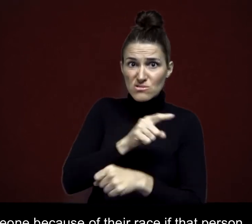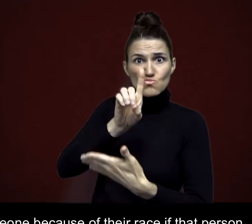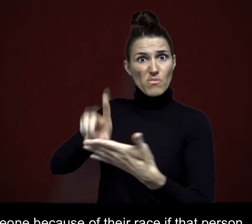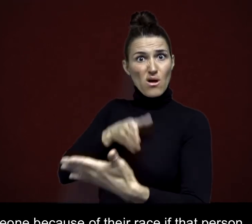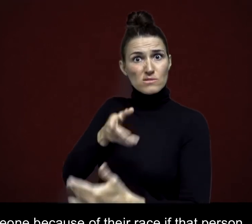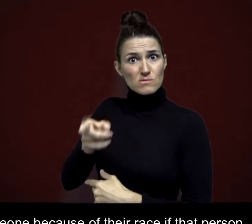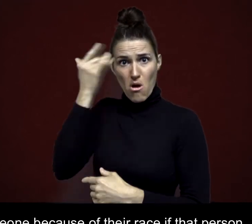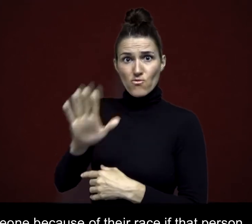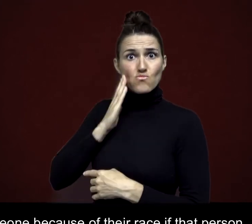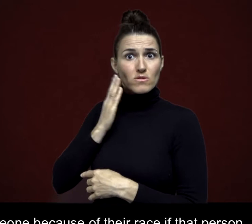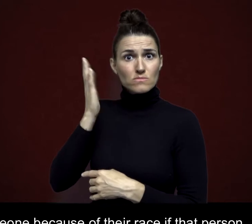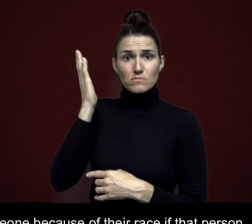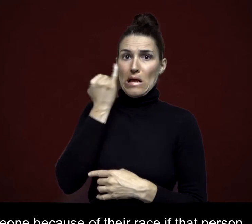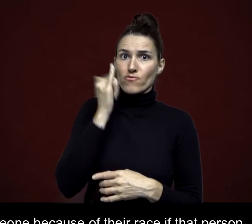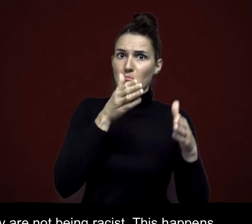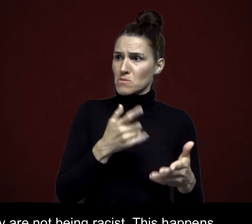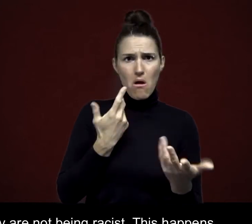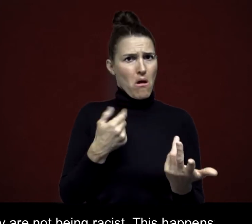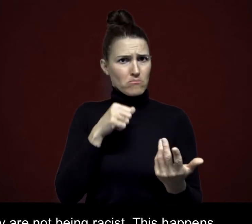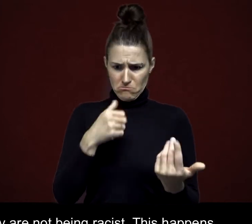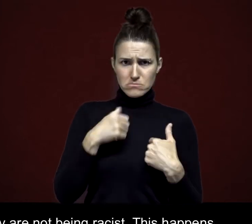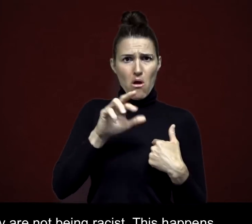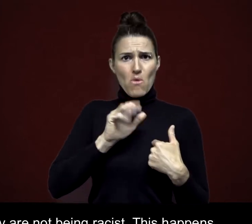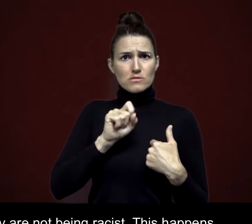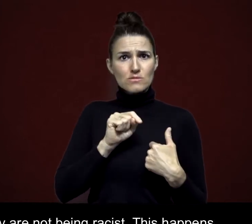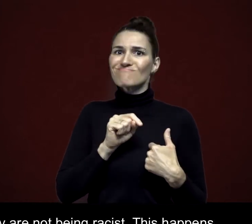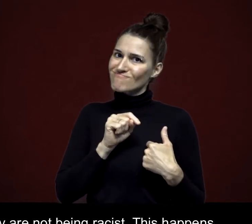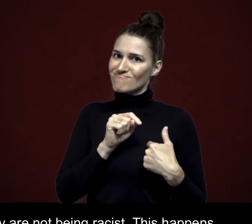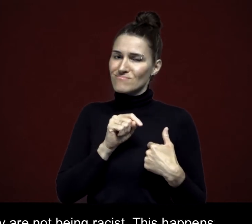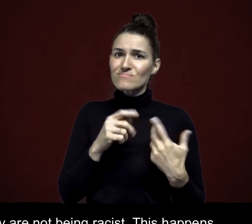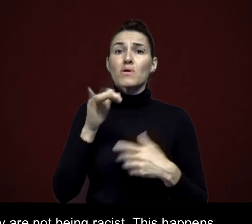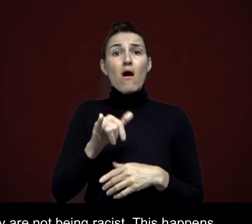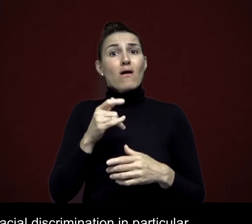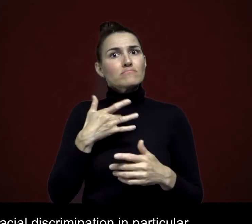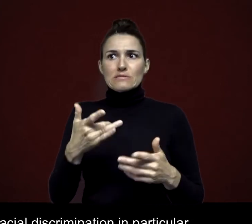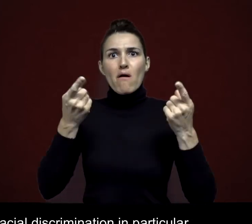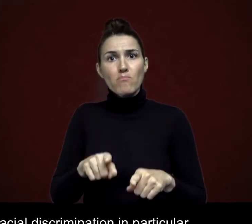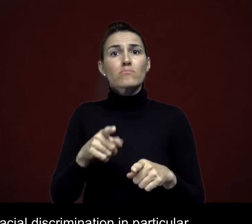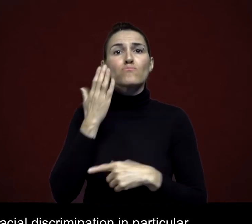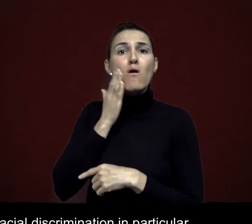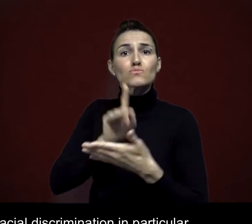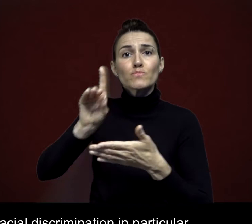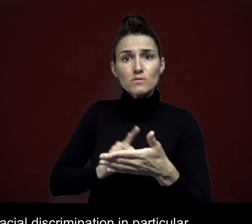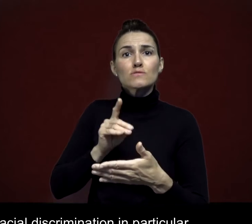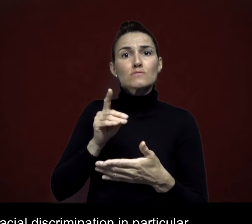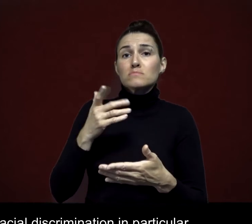someone because of their race if that person believes they are not being racist. This happens in cases of racial discrimination in particular because